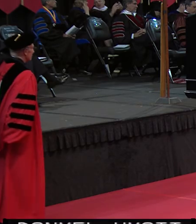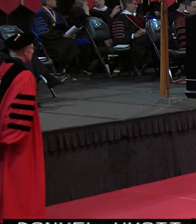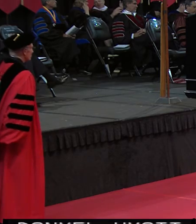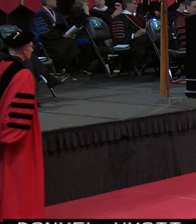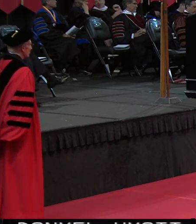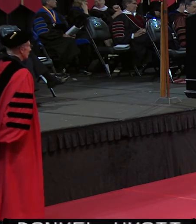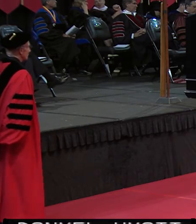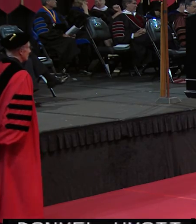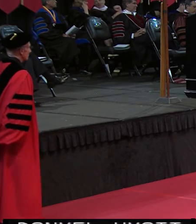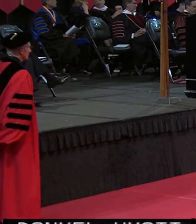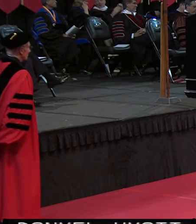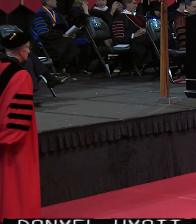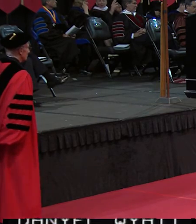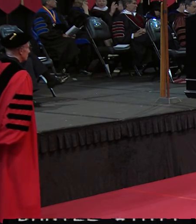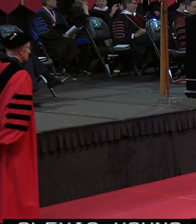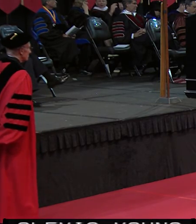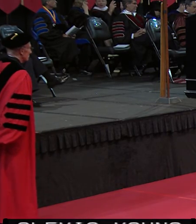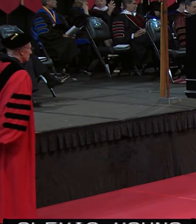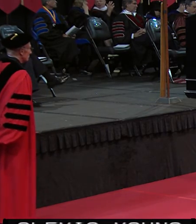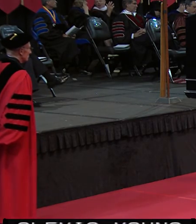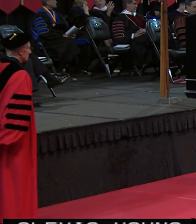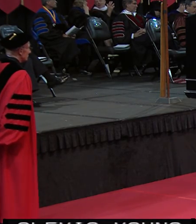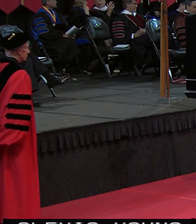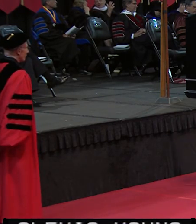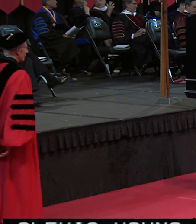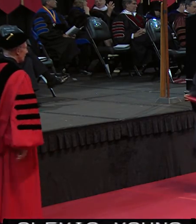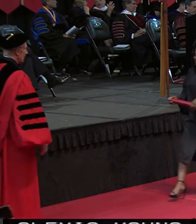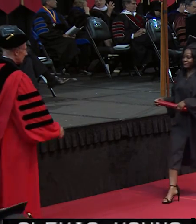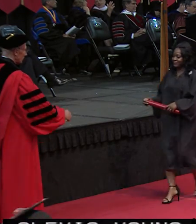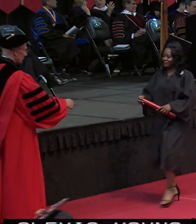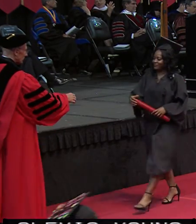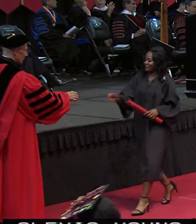Bachelor of Arts in Mathematics.